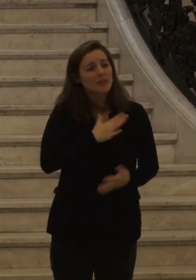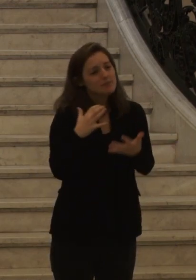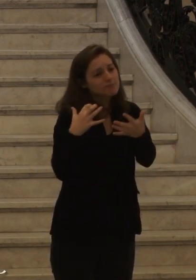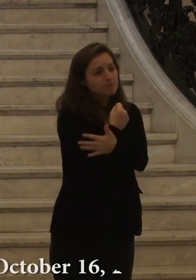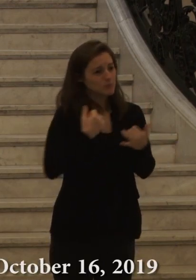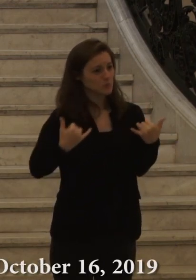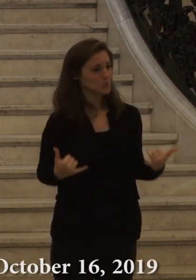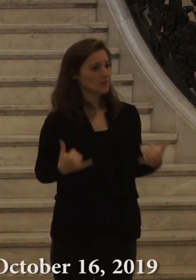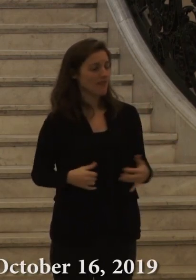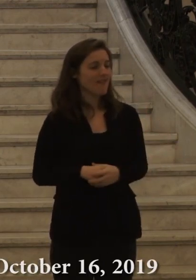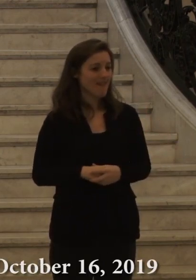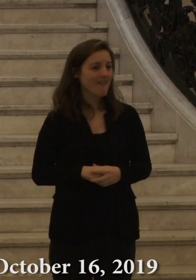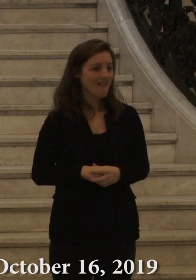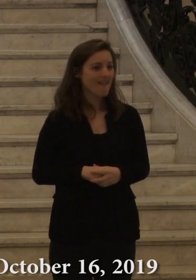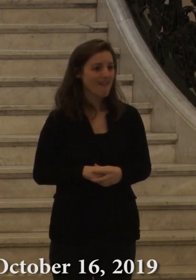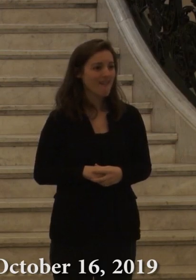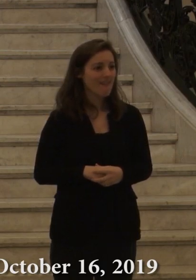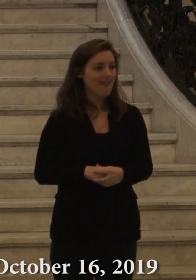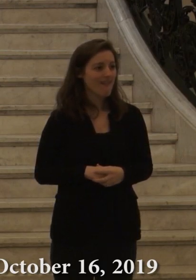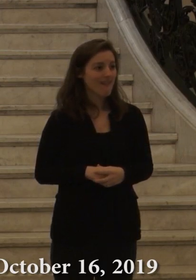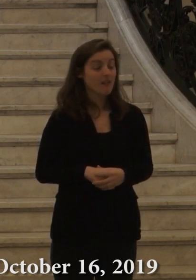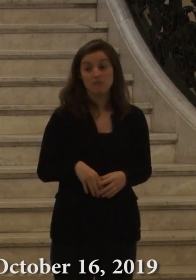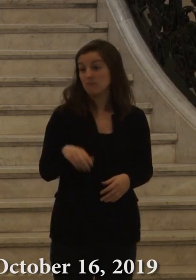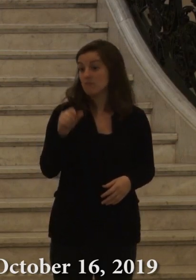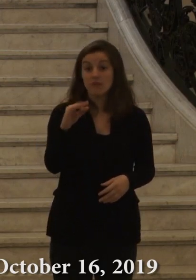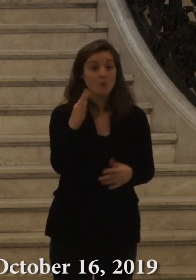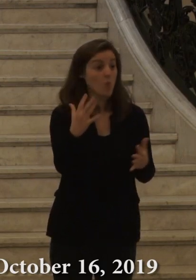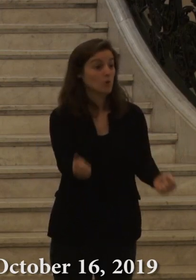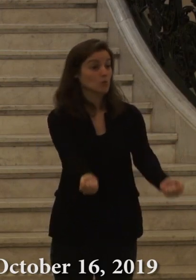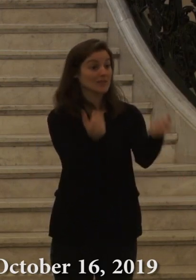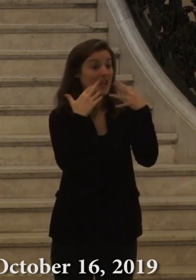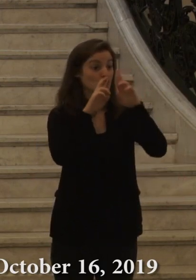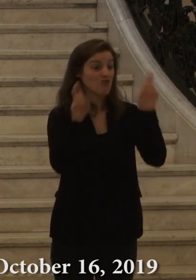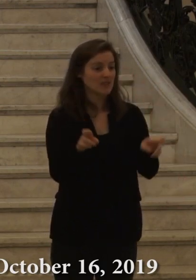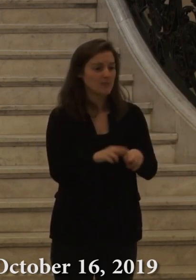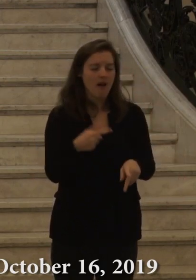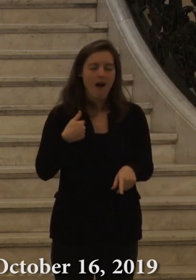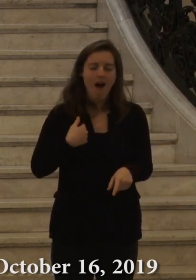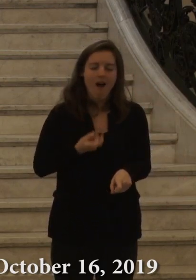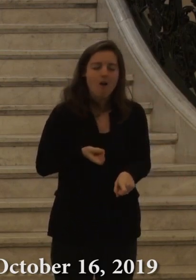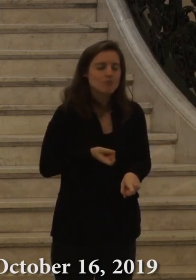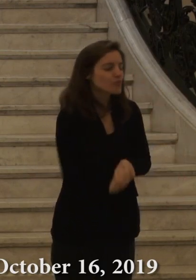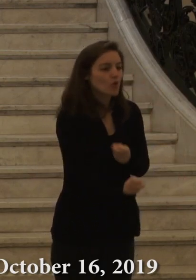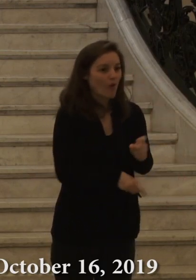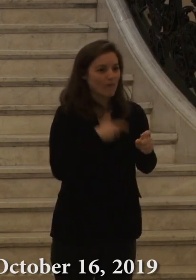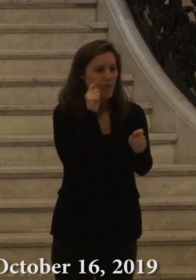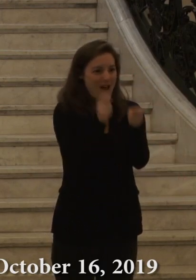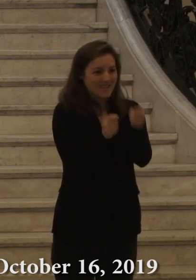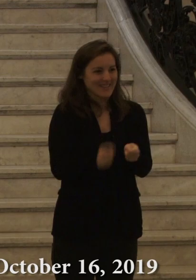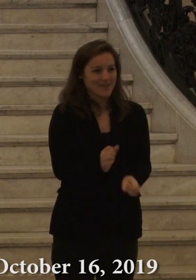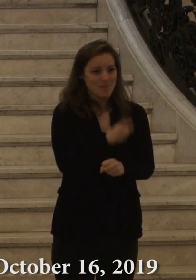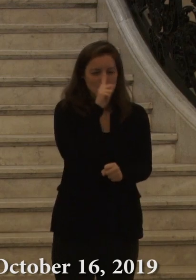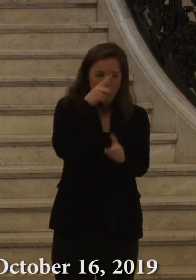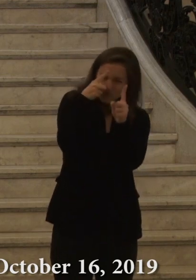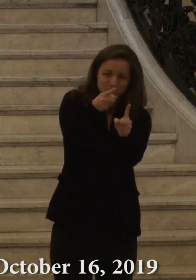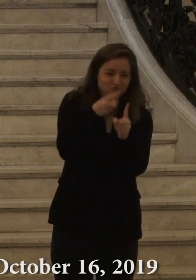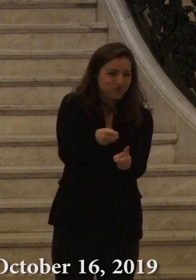of today. If anyone ever wants to send me your resume, I am brutal at editing to help people really hone their